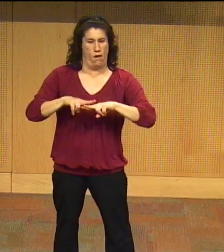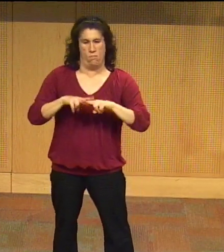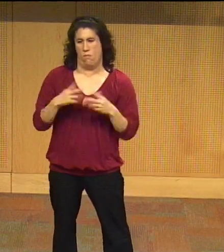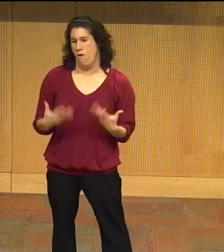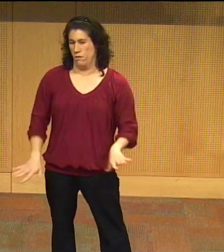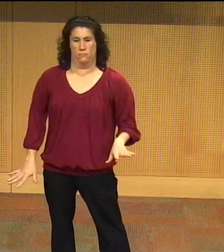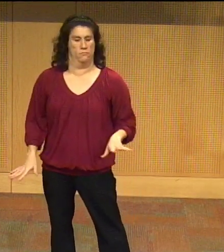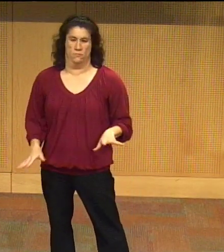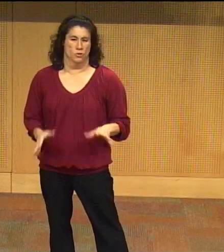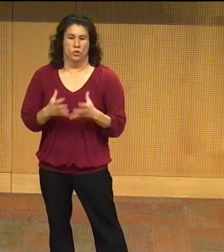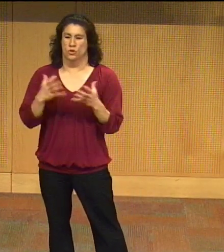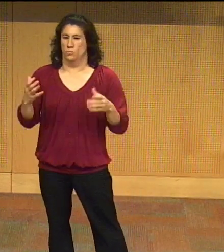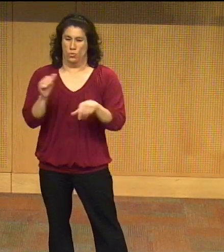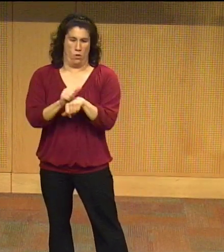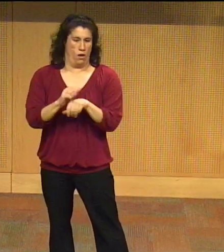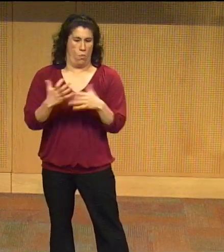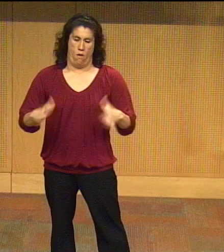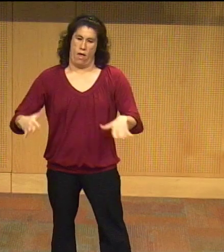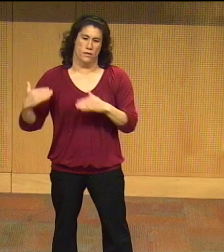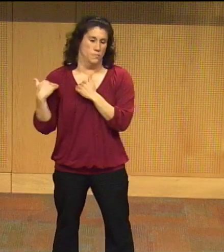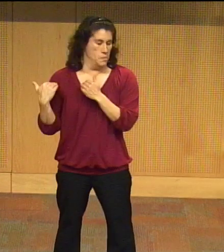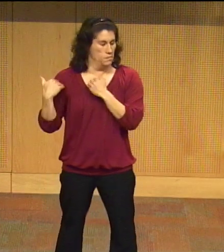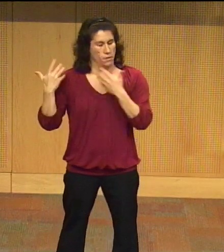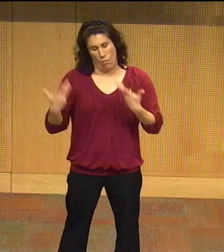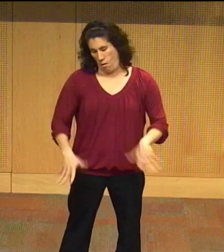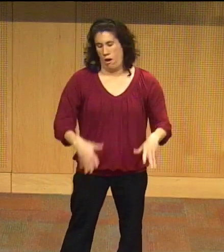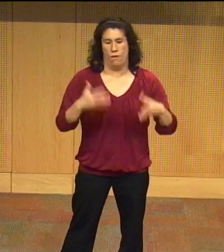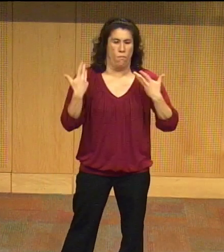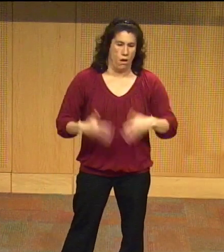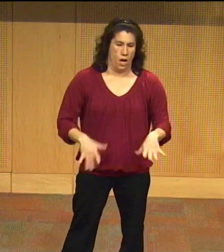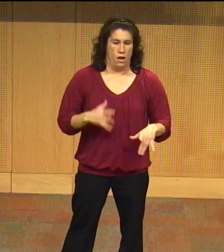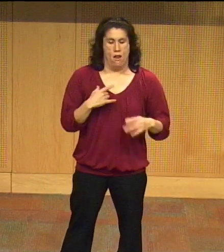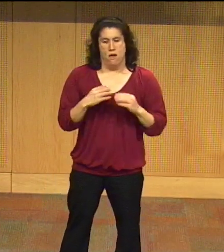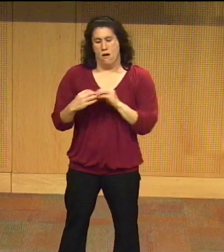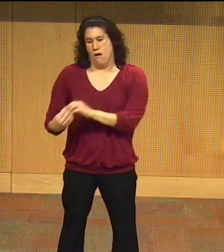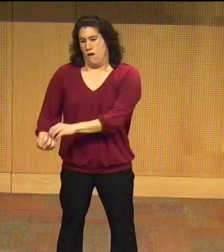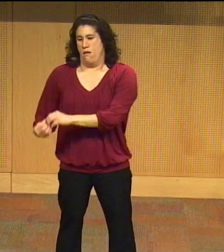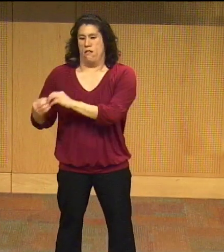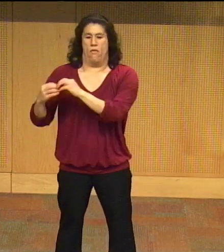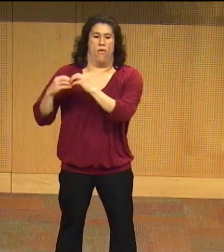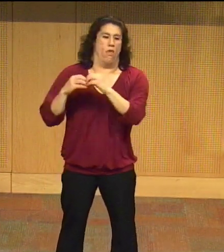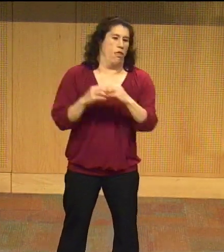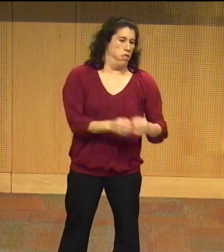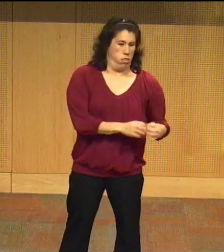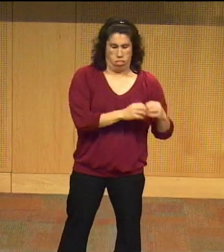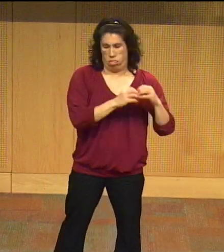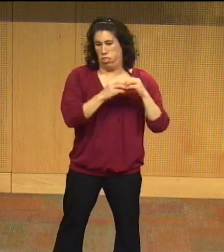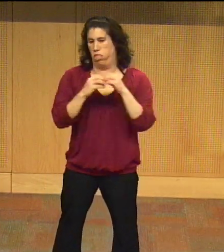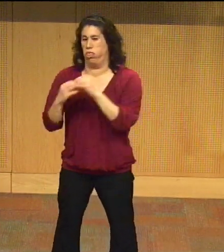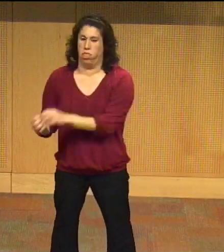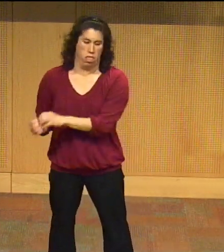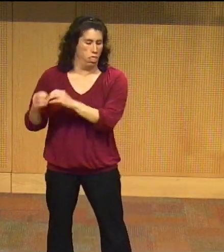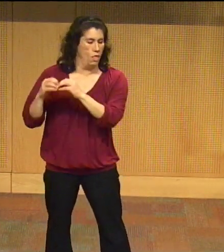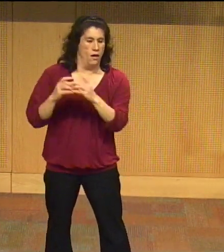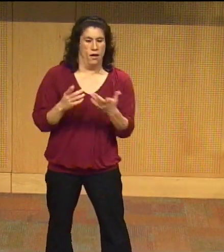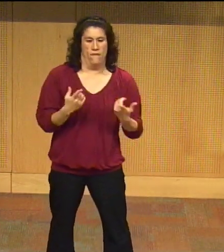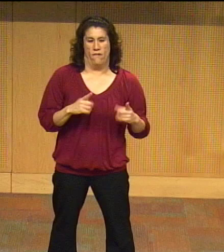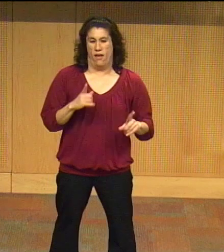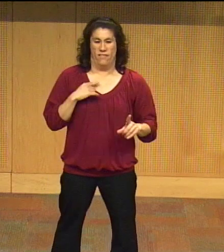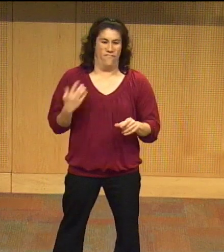with the information. They didn't want to have the extra task of learning the information outside of the classroom, and despite my struggles and trying to go back and